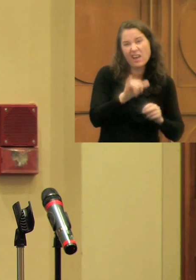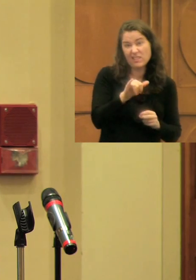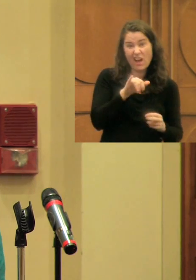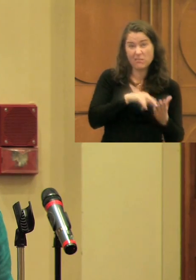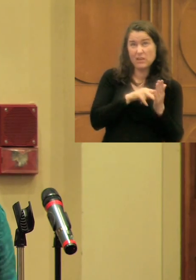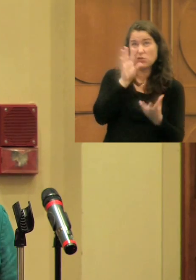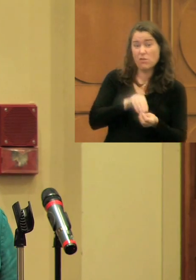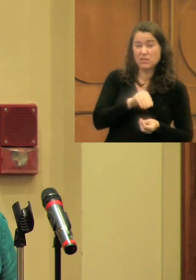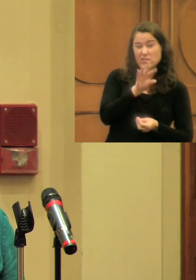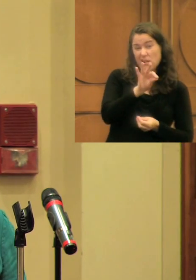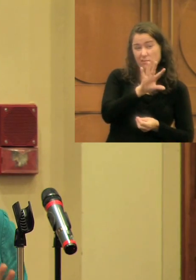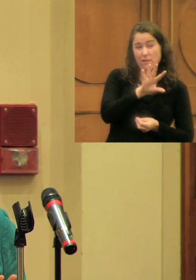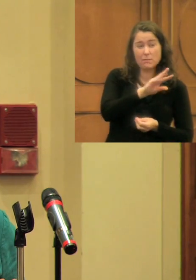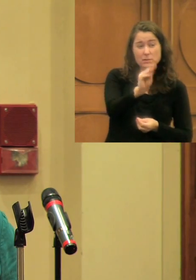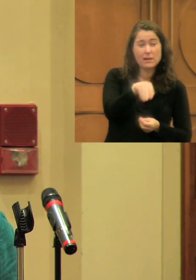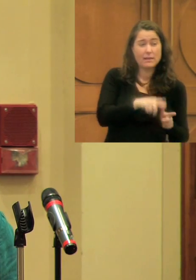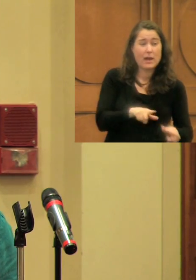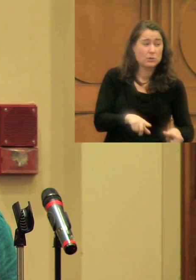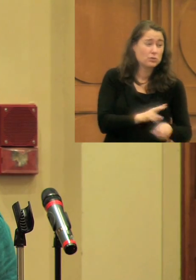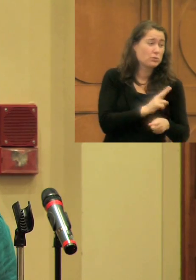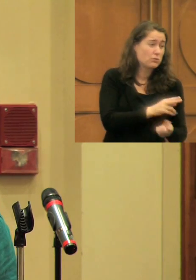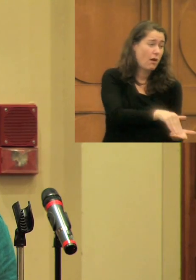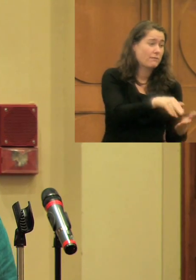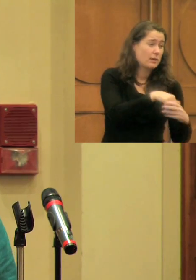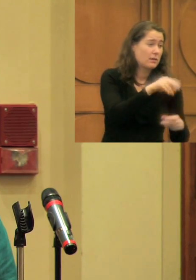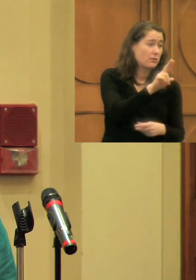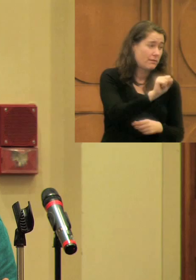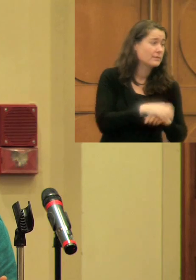that are used frequently in the US.